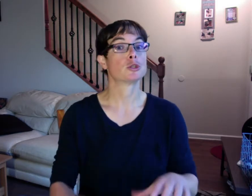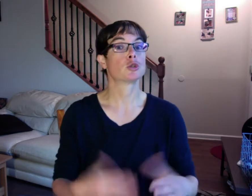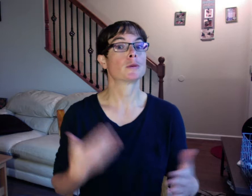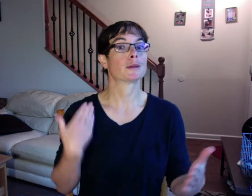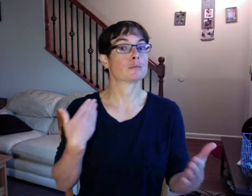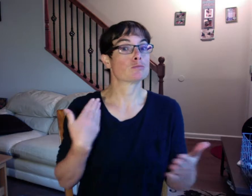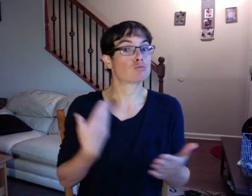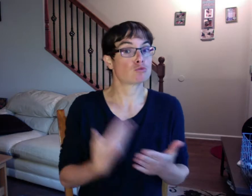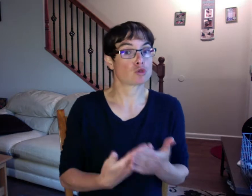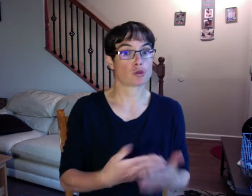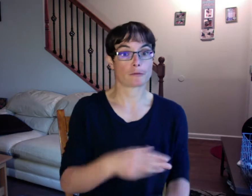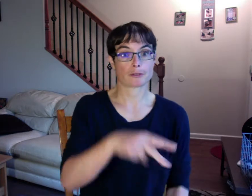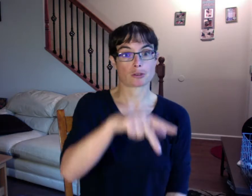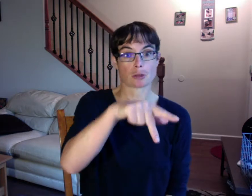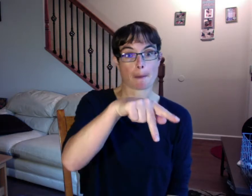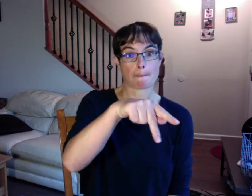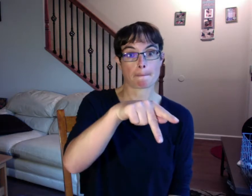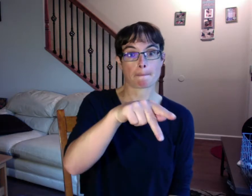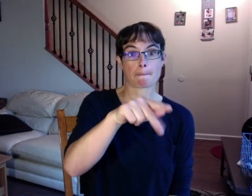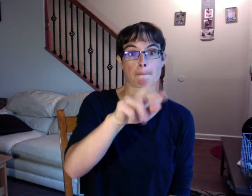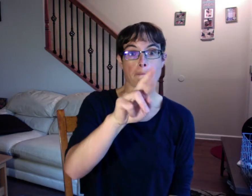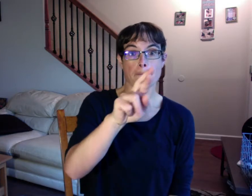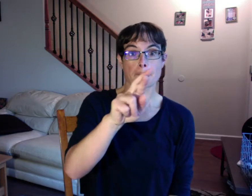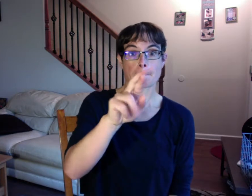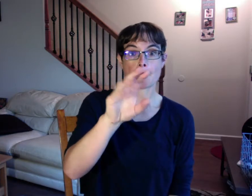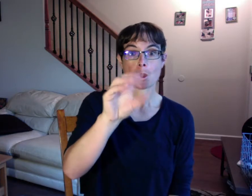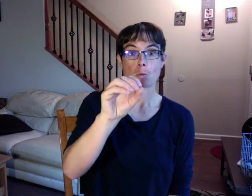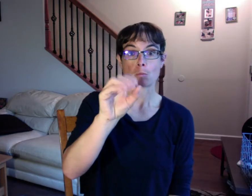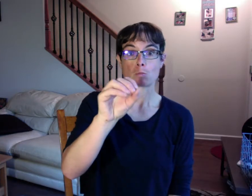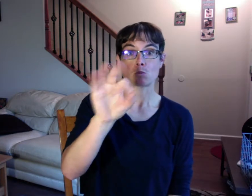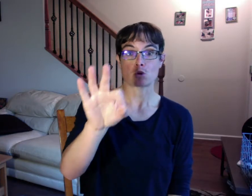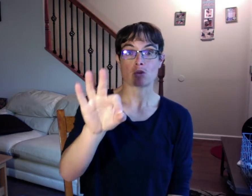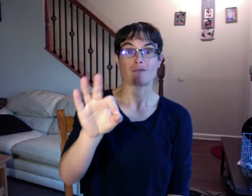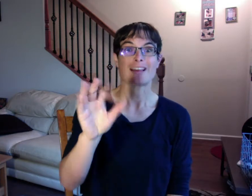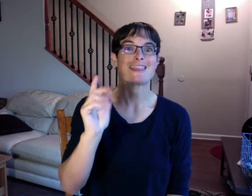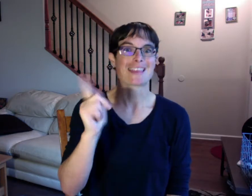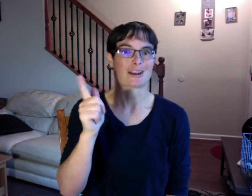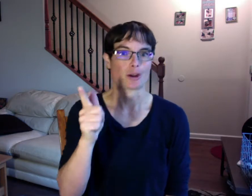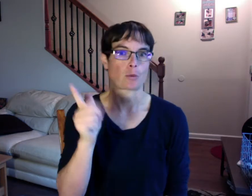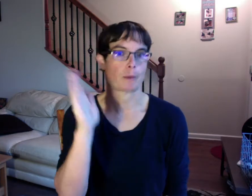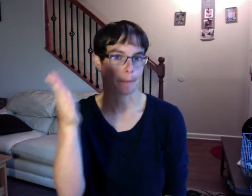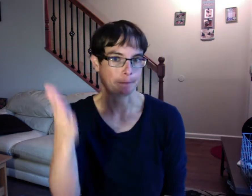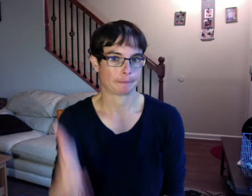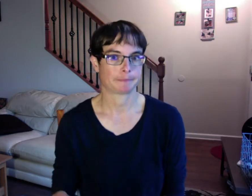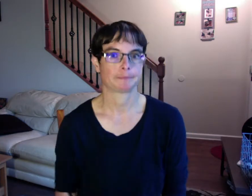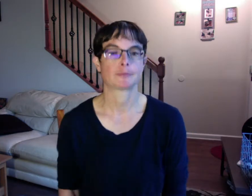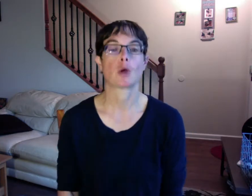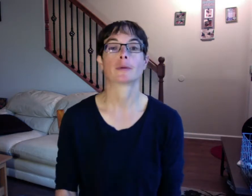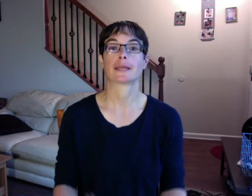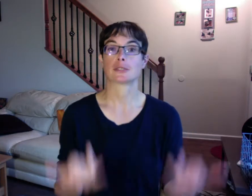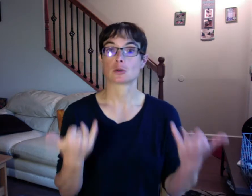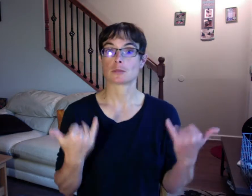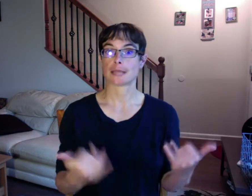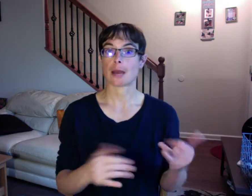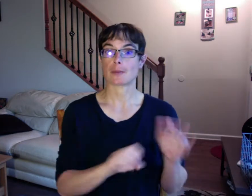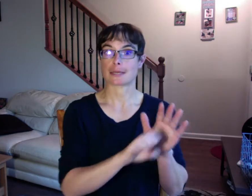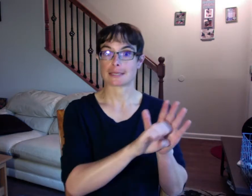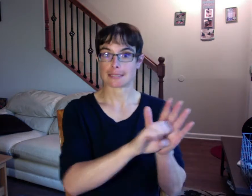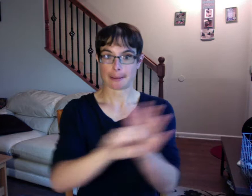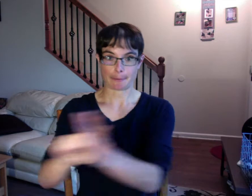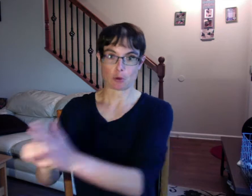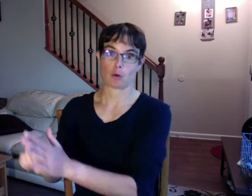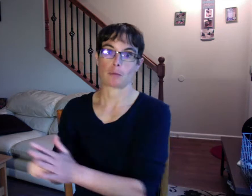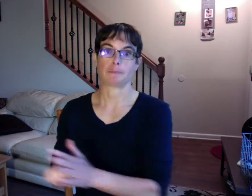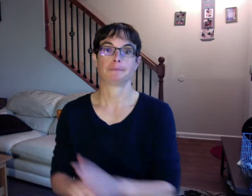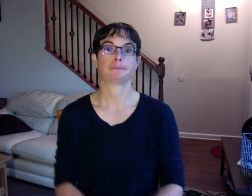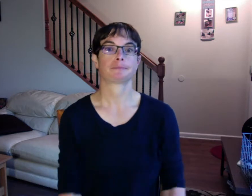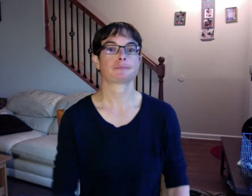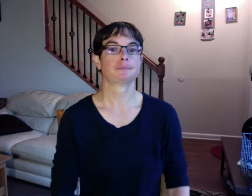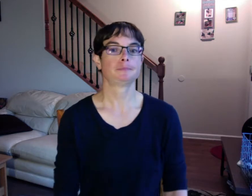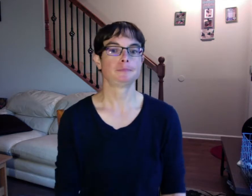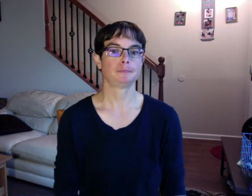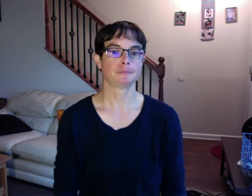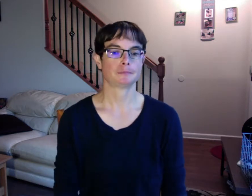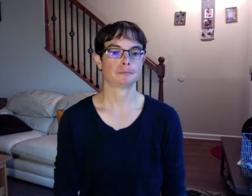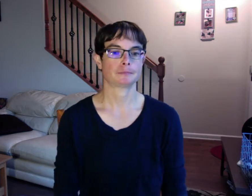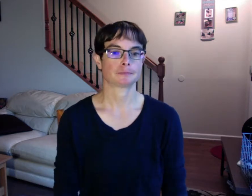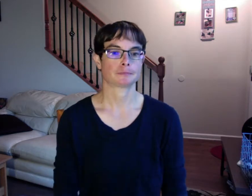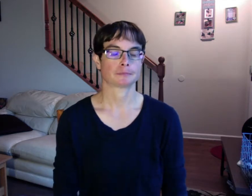job. So now we're going to do some math. Here's an example. I'm going to kind of do it with you, but I'm glad you have your scientific